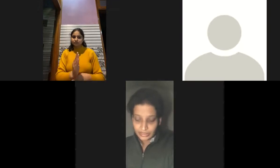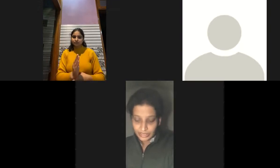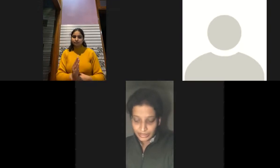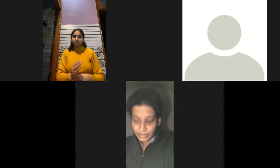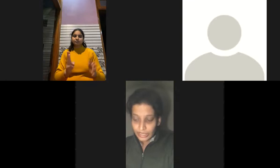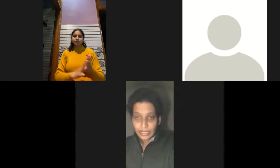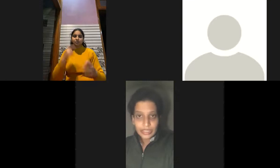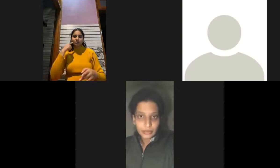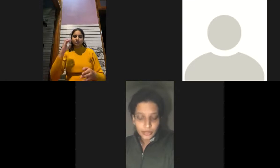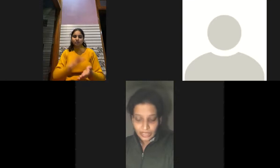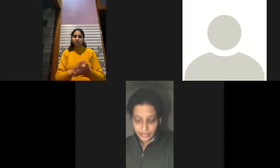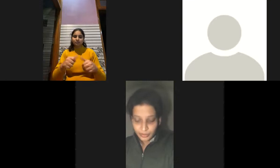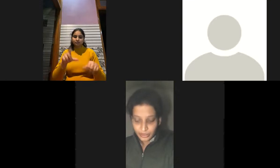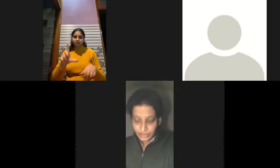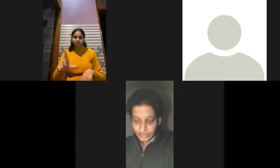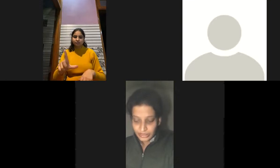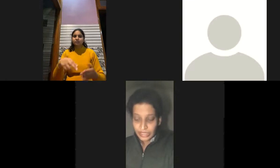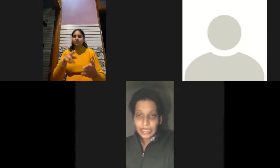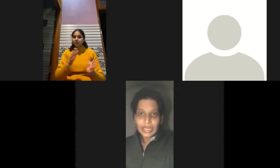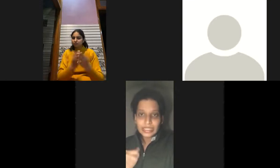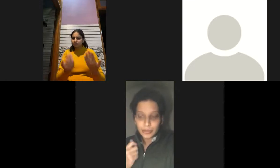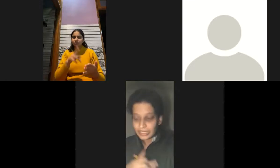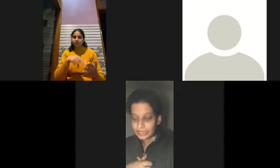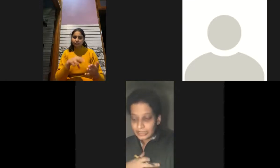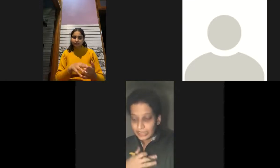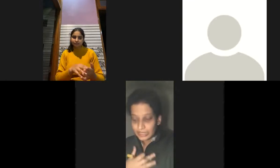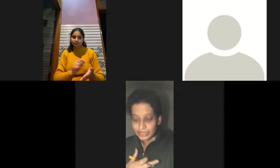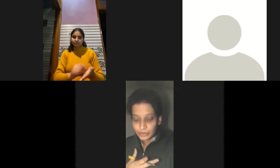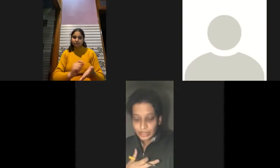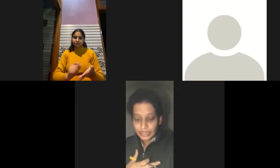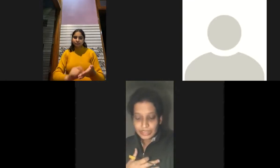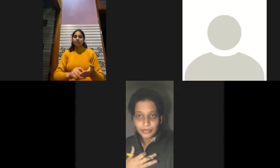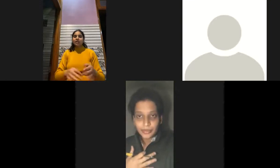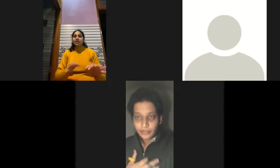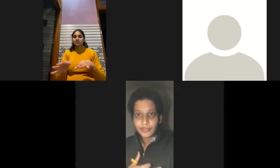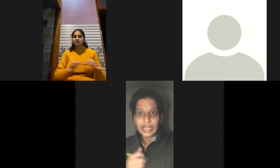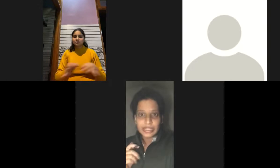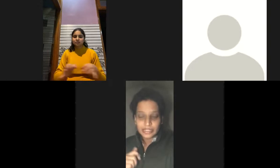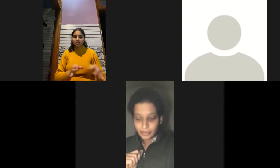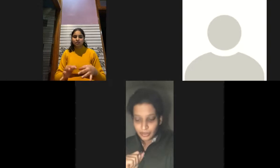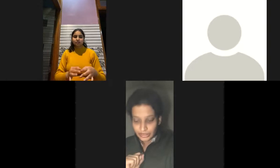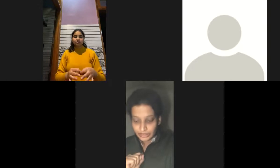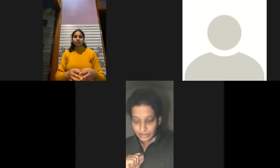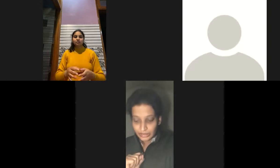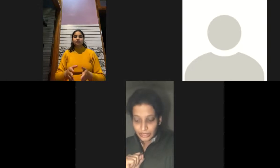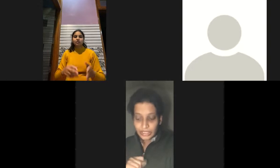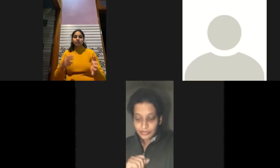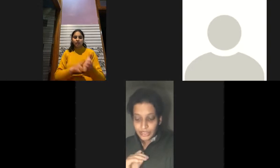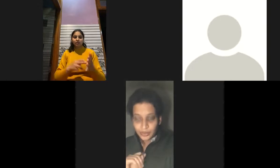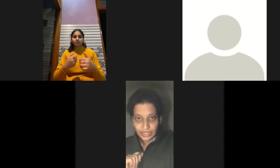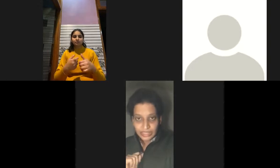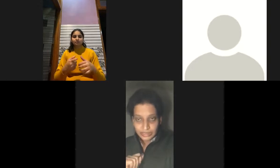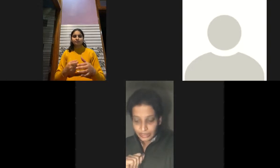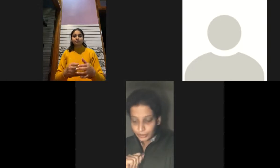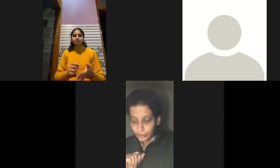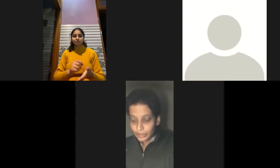Sharon Snyder, in their book Narrative Processes, explain this neglect through the concept of narrative processes, which